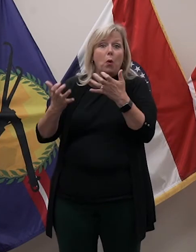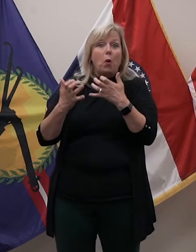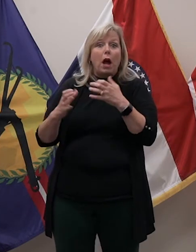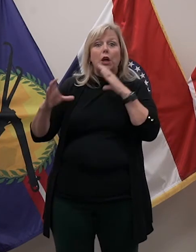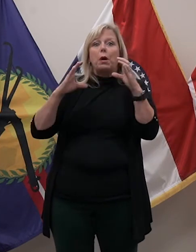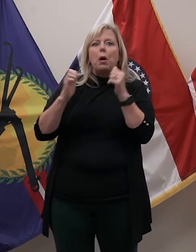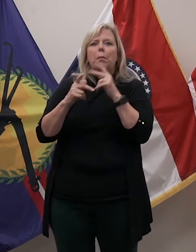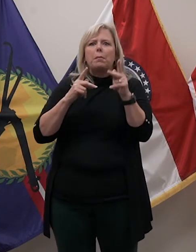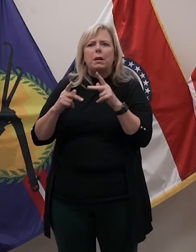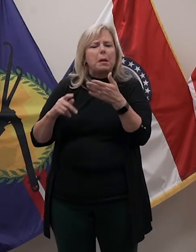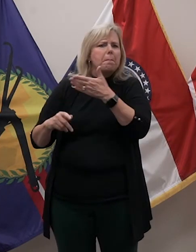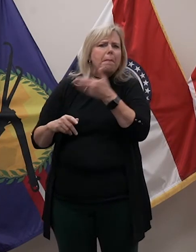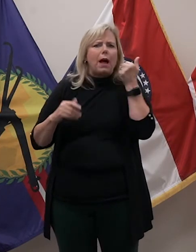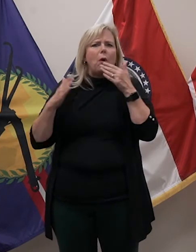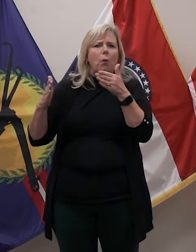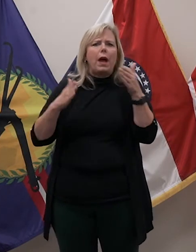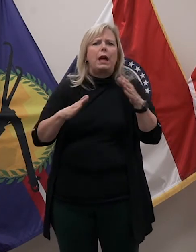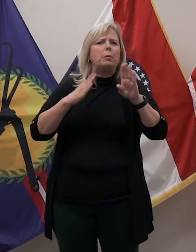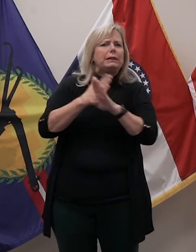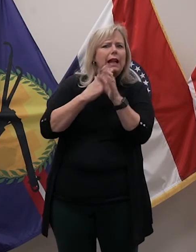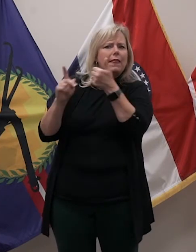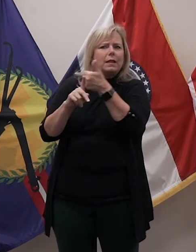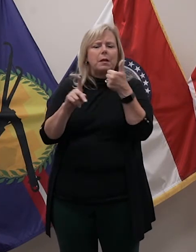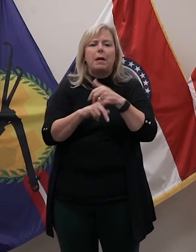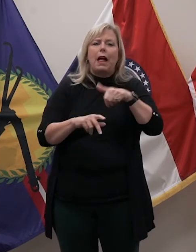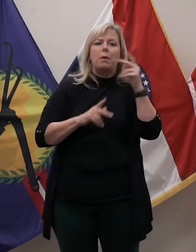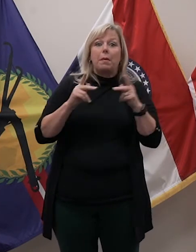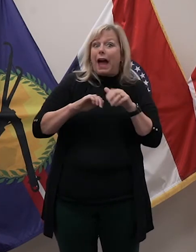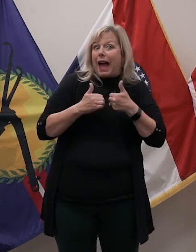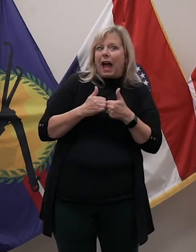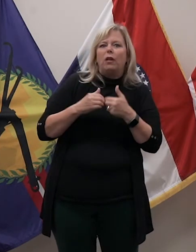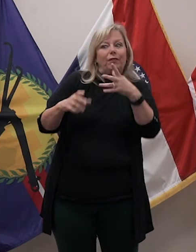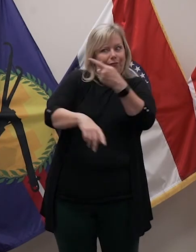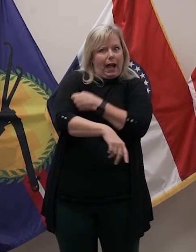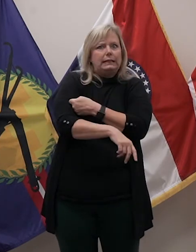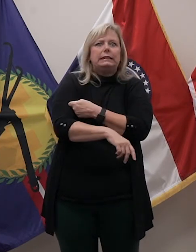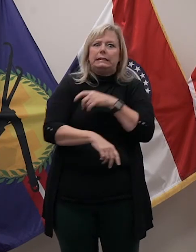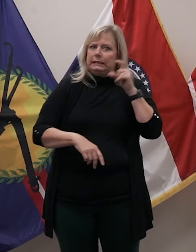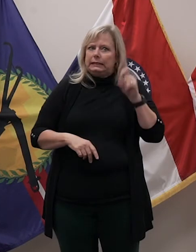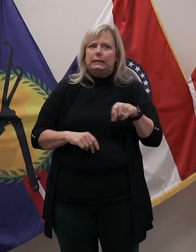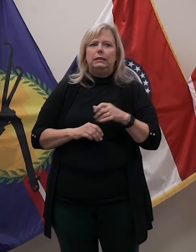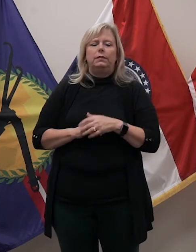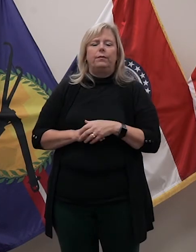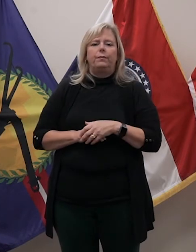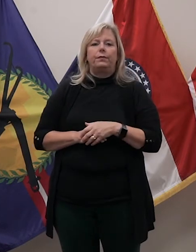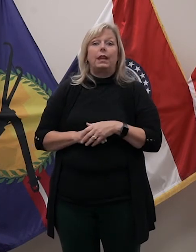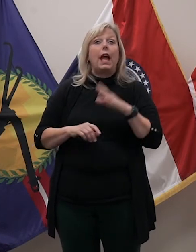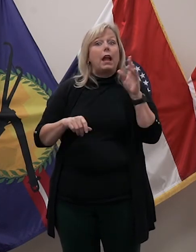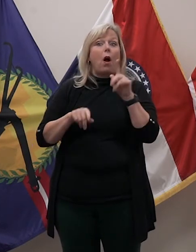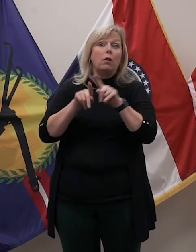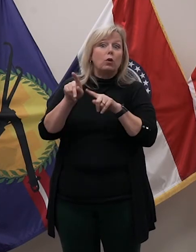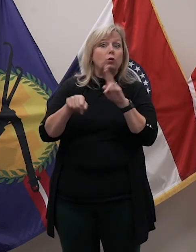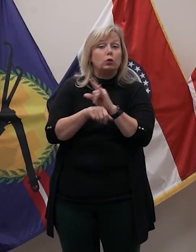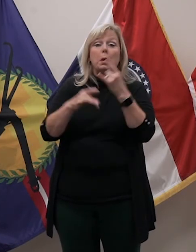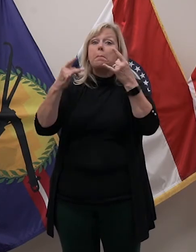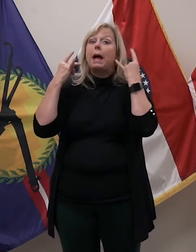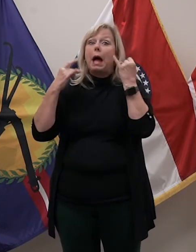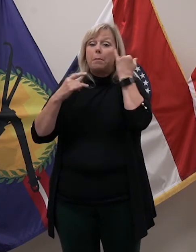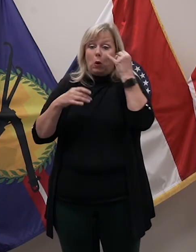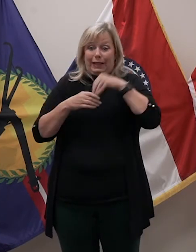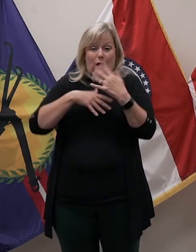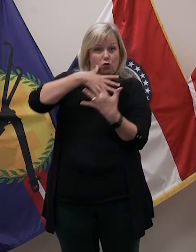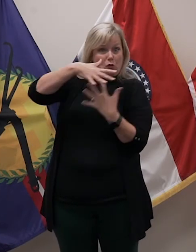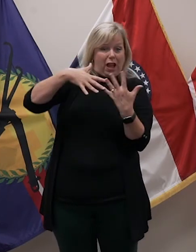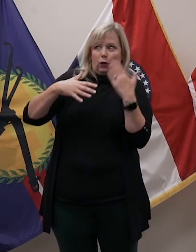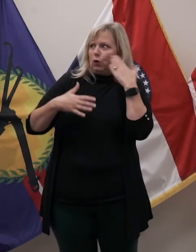communicate with people the best way to protect themselves and others, and that's to get a vaccine. and to wear a mask if you're in